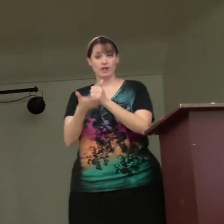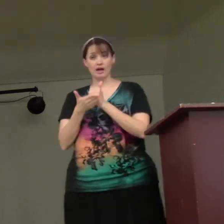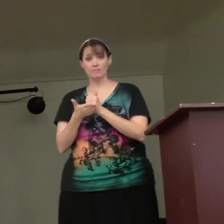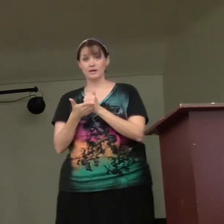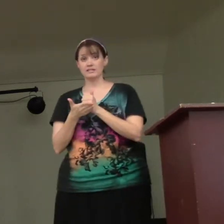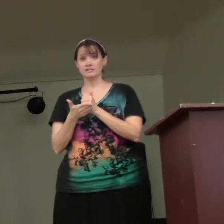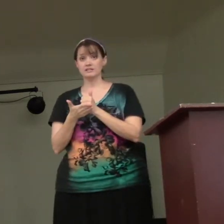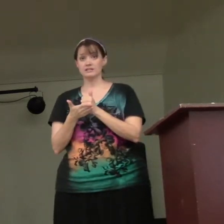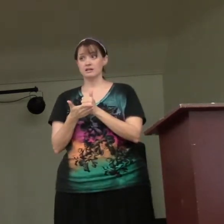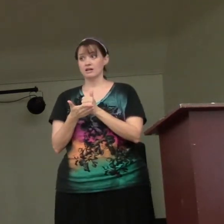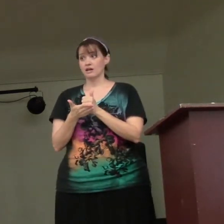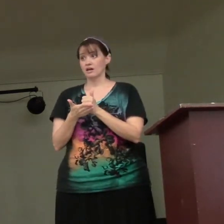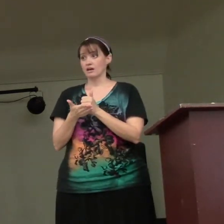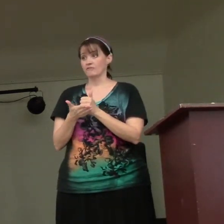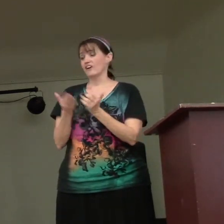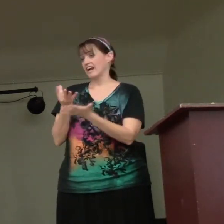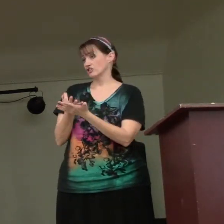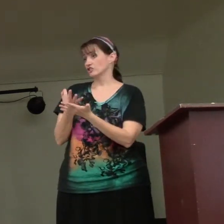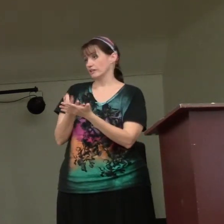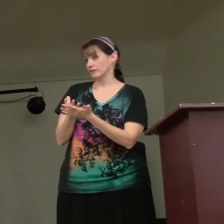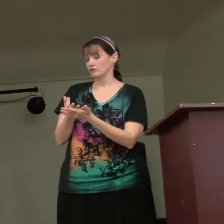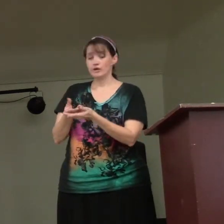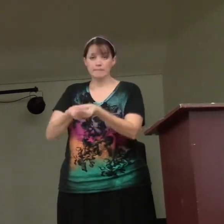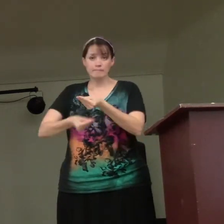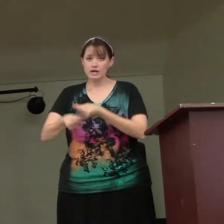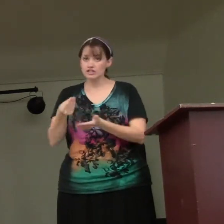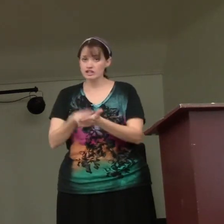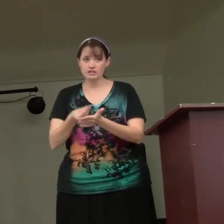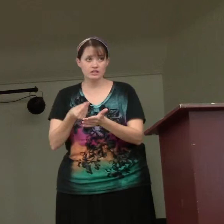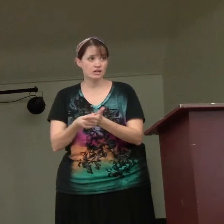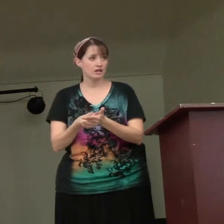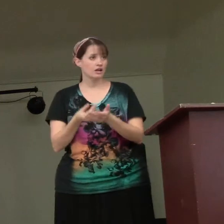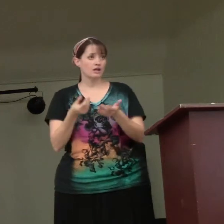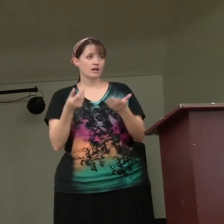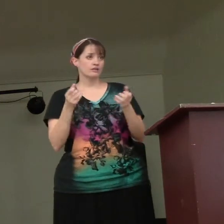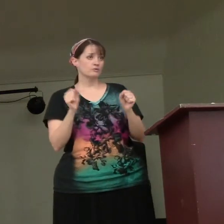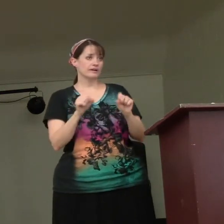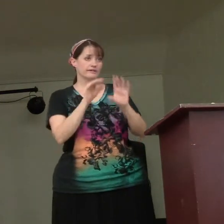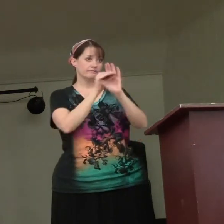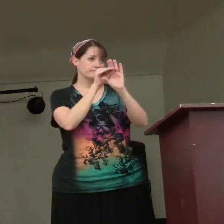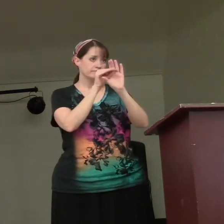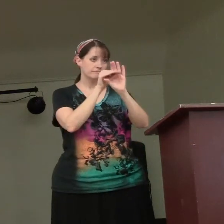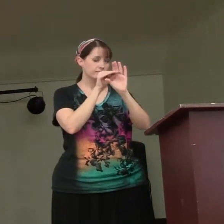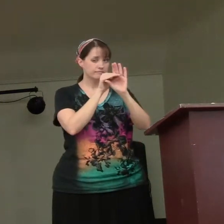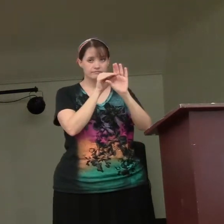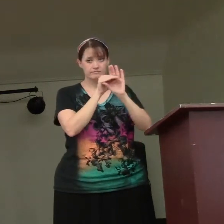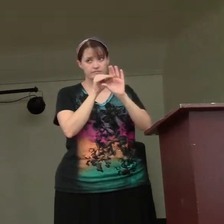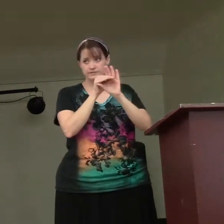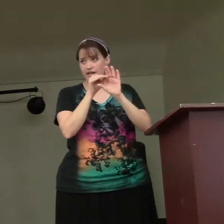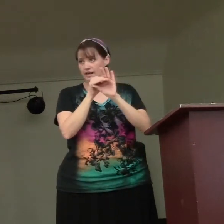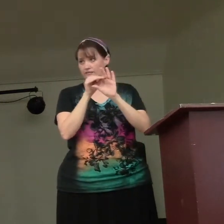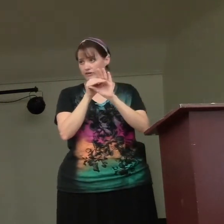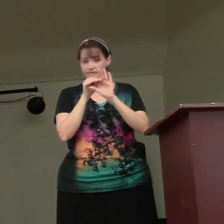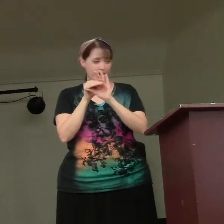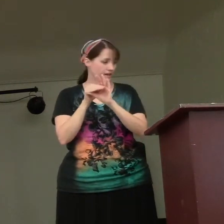help us financially. You can budget. You can save or